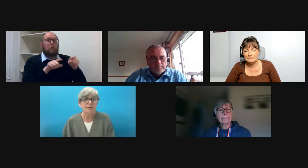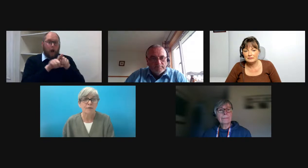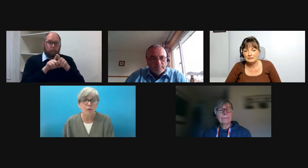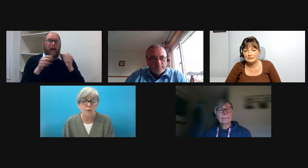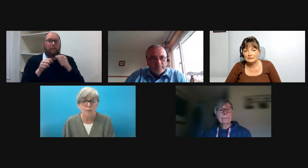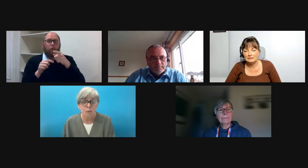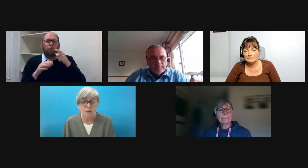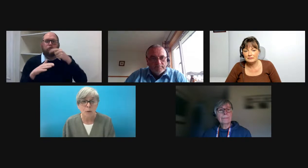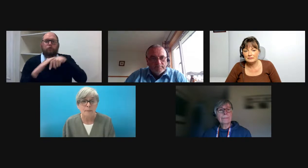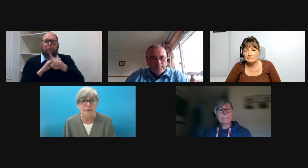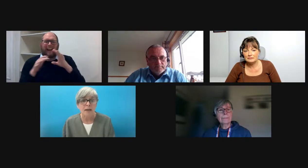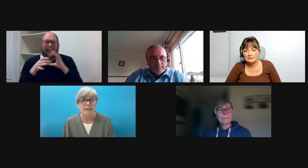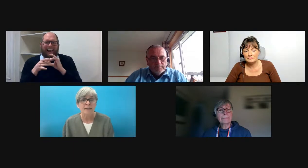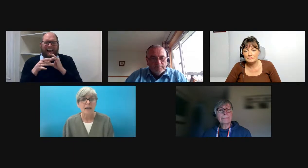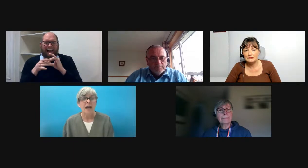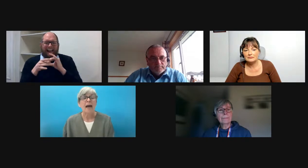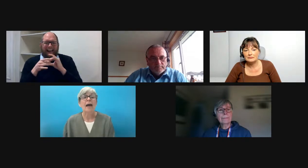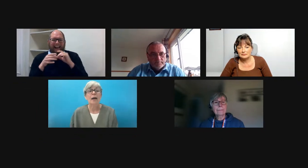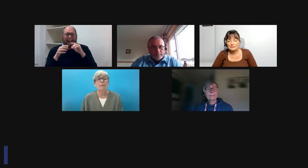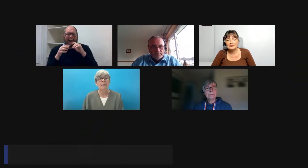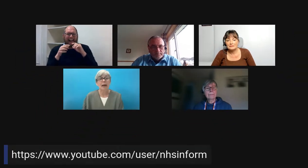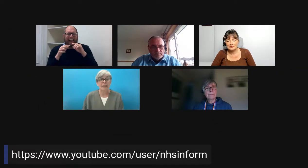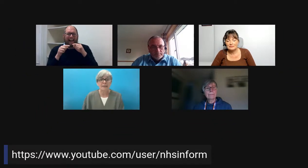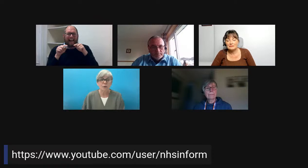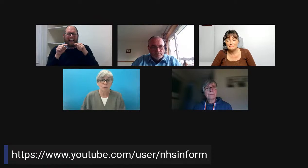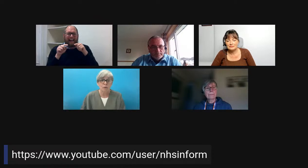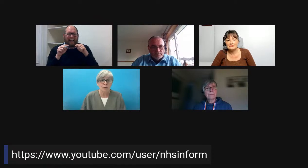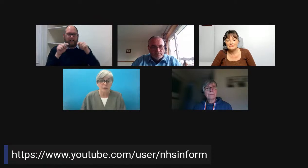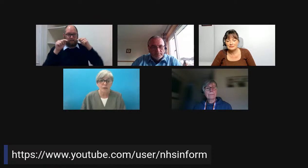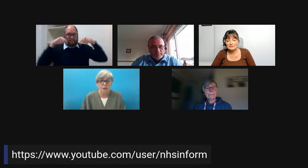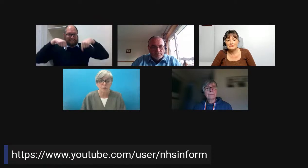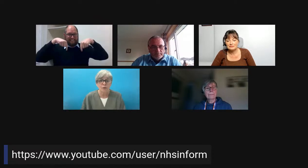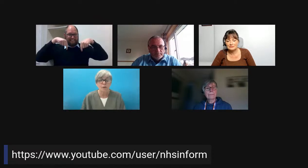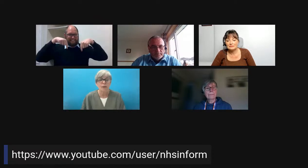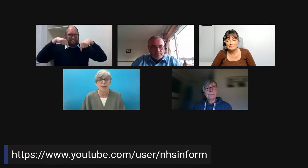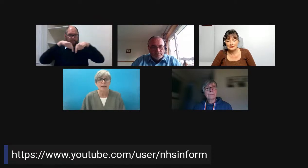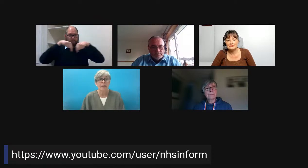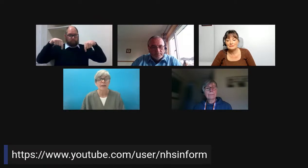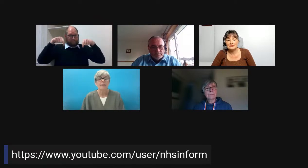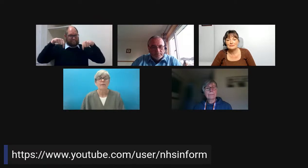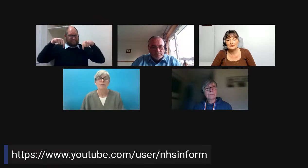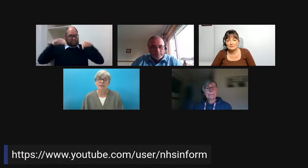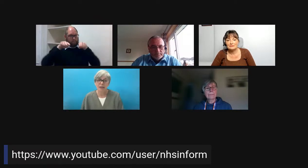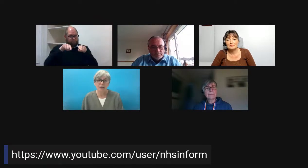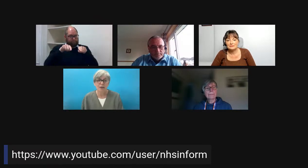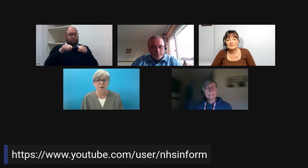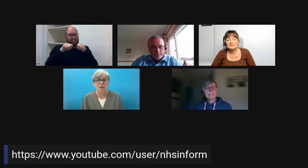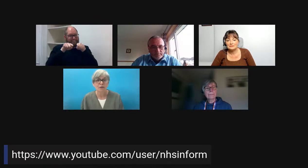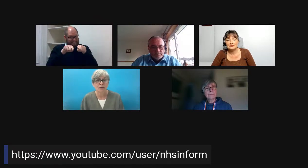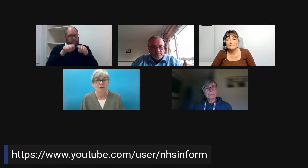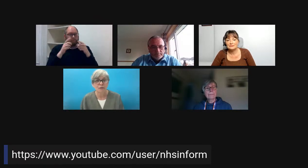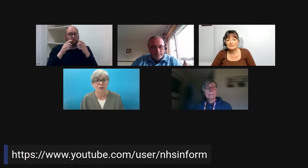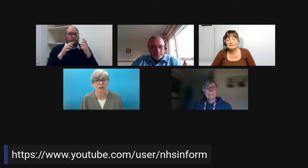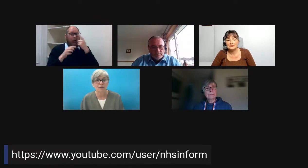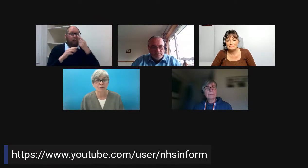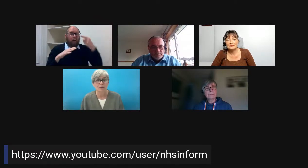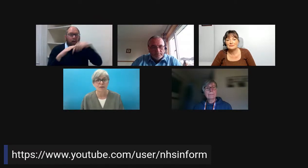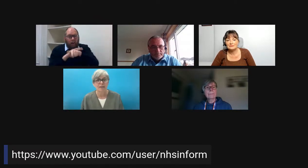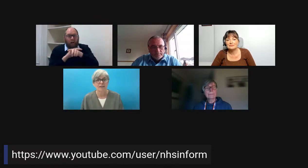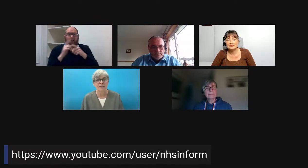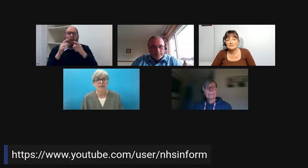NHS Inform was the website, and also this YouTube link will take you to those